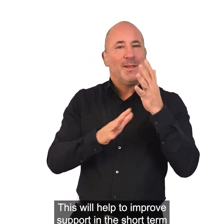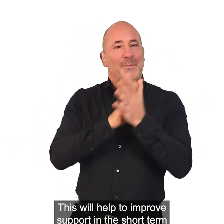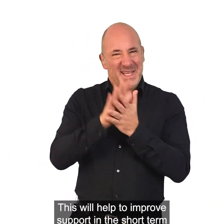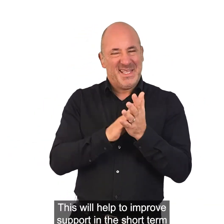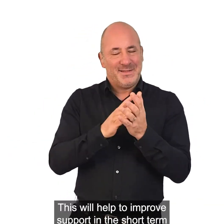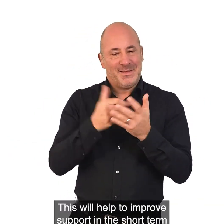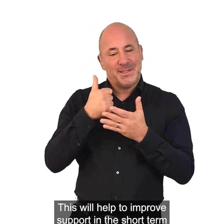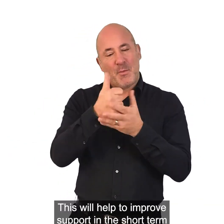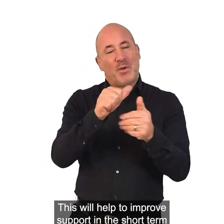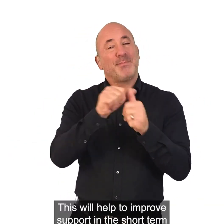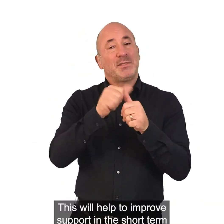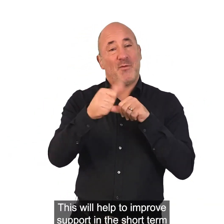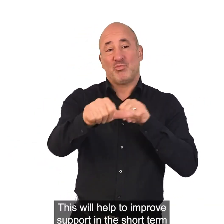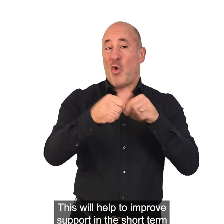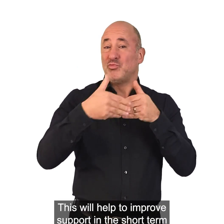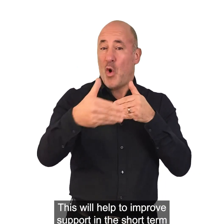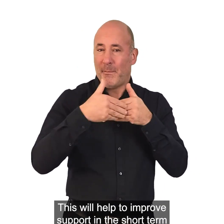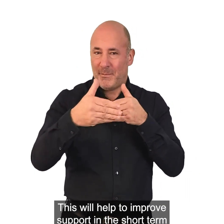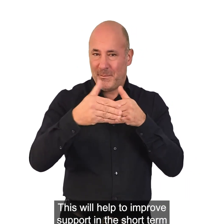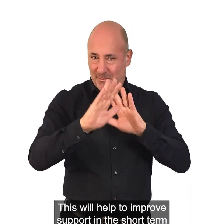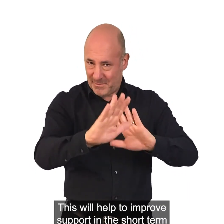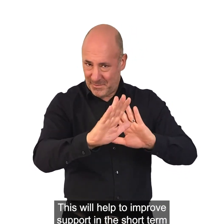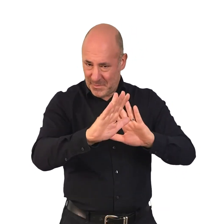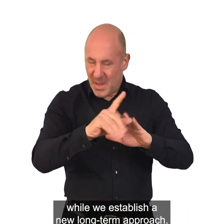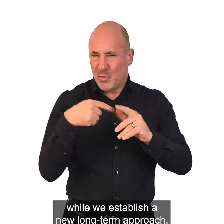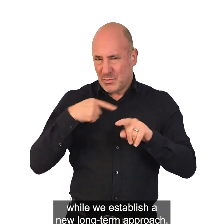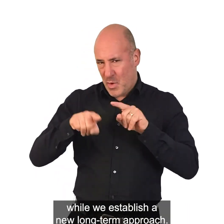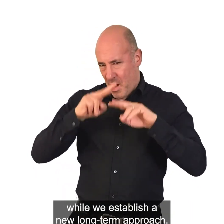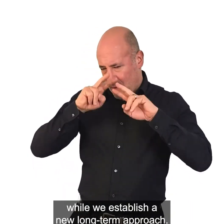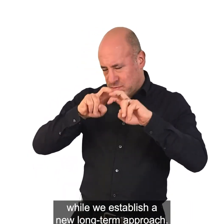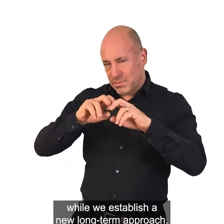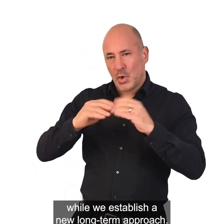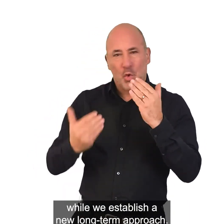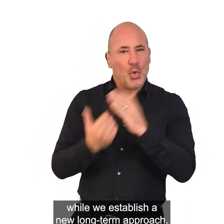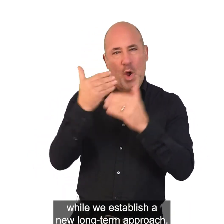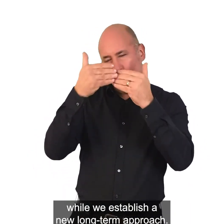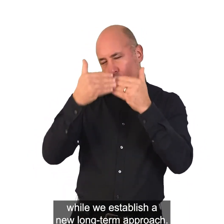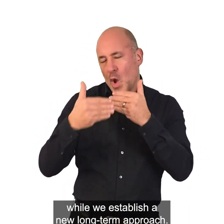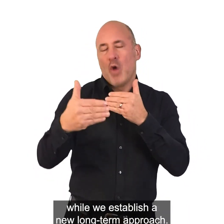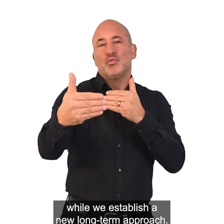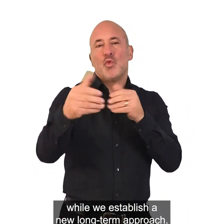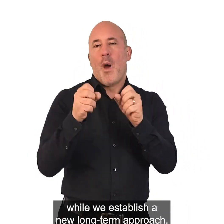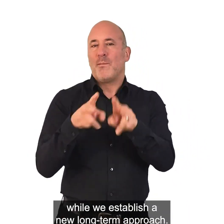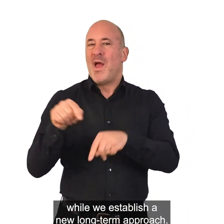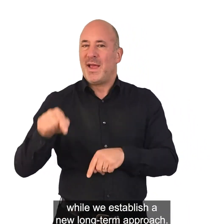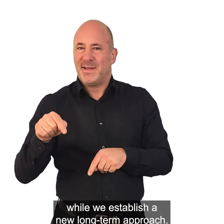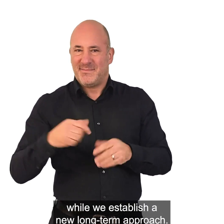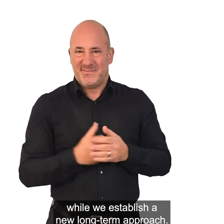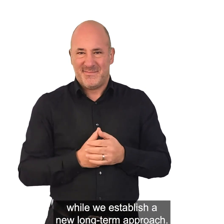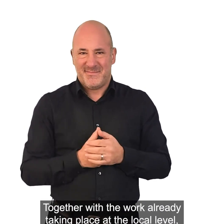This will help to improve support in the short term, while we establish a new long-term approach. Together